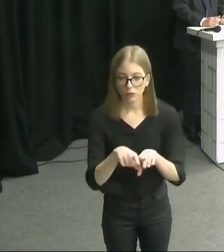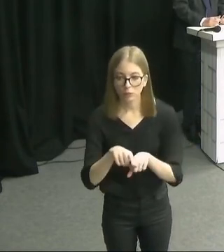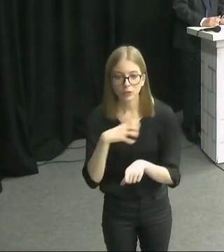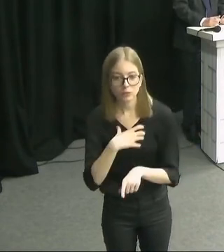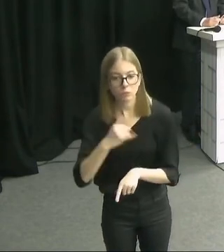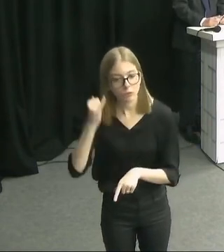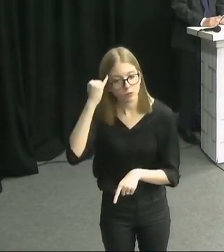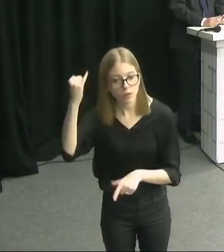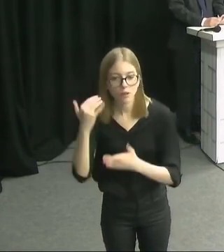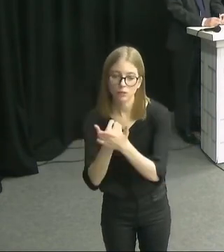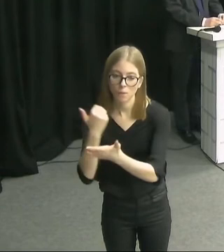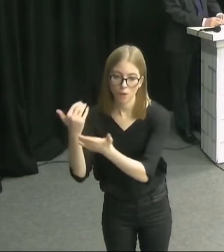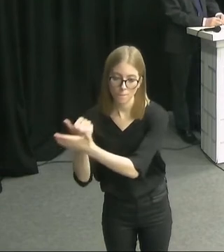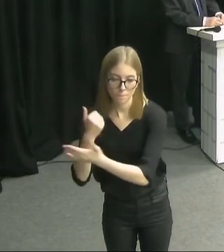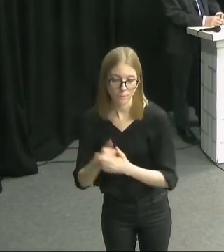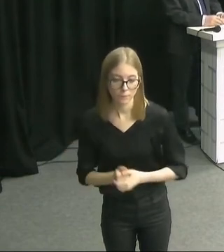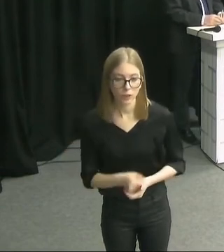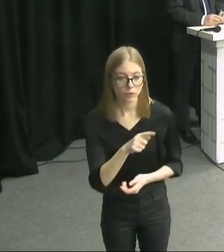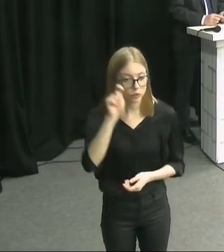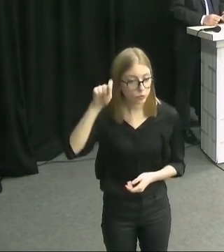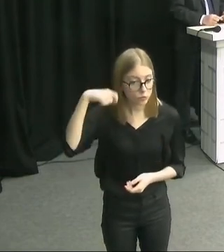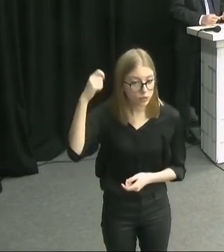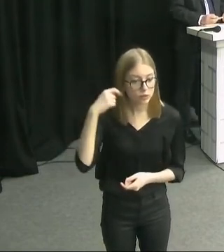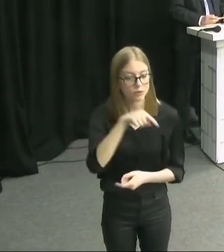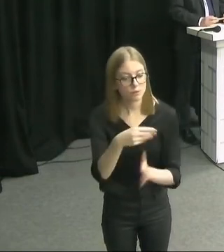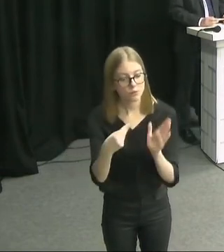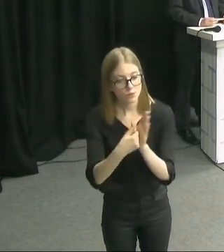another thing is lack of initiatives.